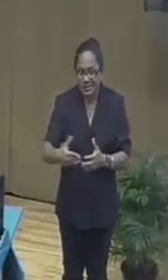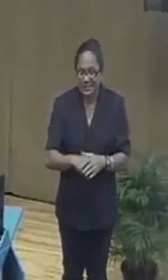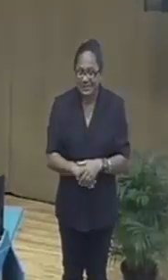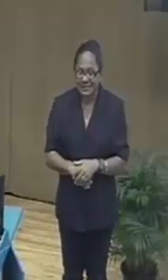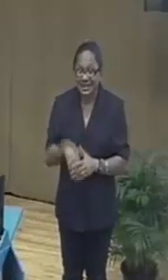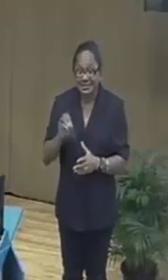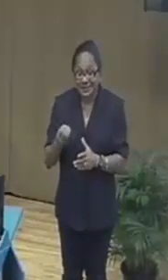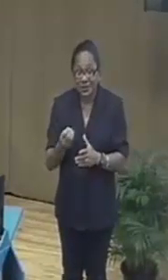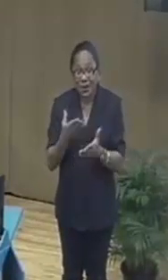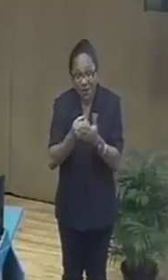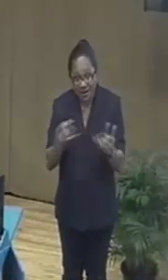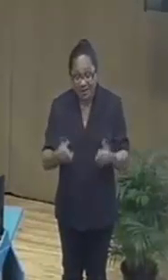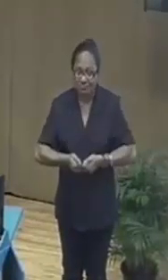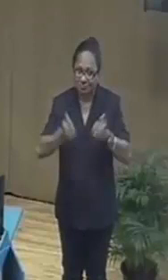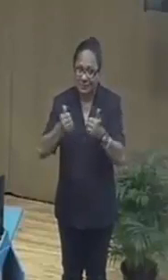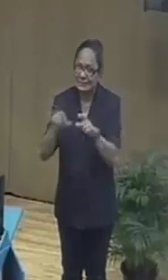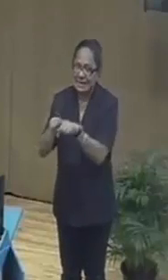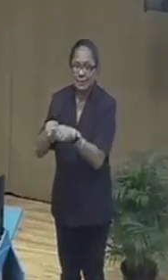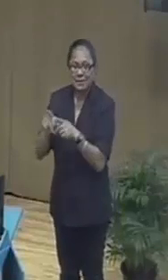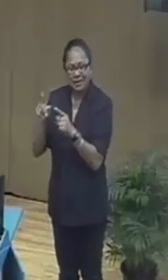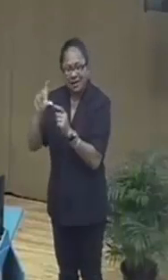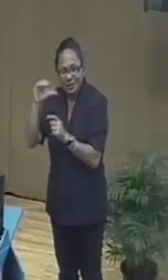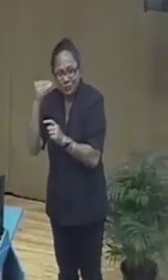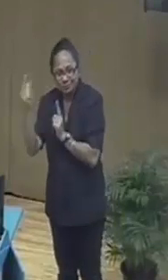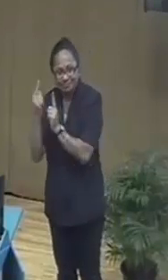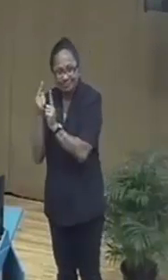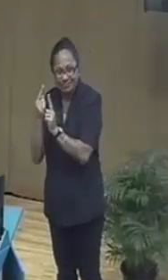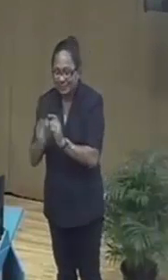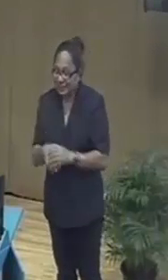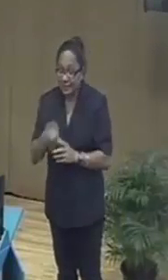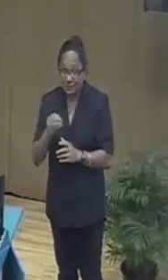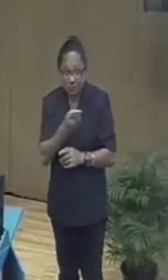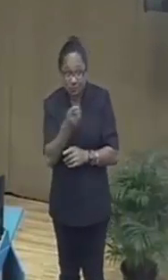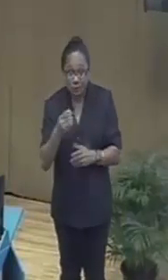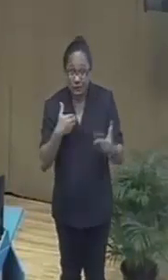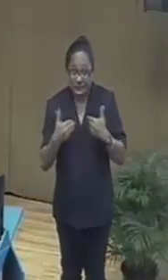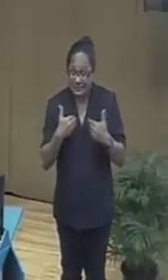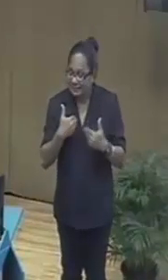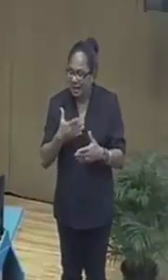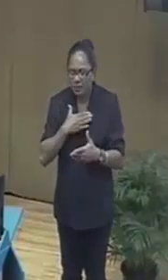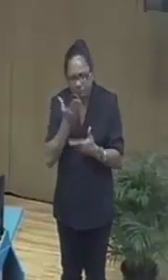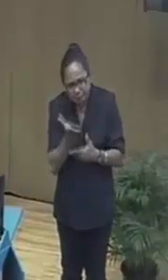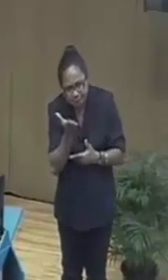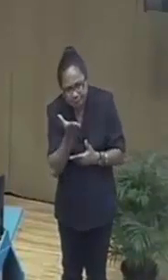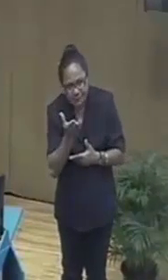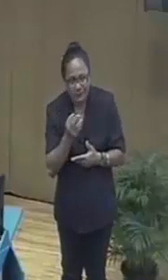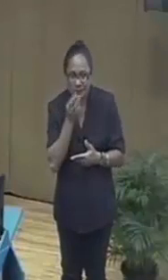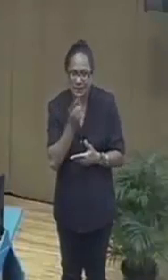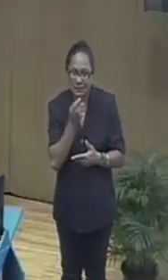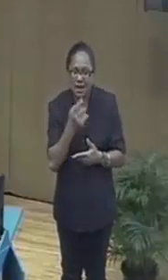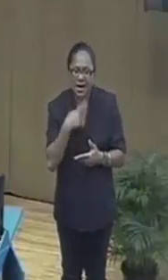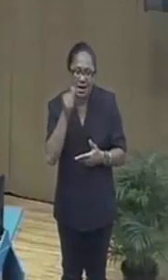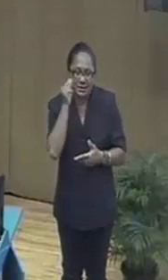Moodle can be just as good as a physical classroom. And to the university, we'd like to make a humble request. We know that the university